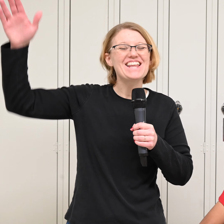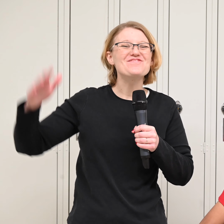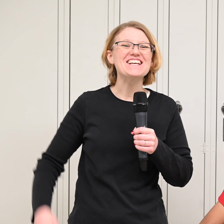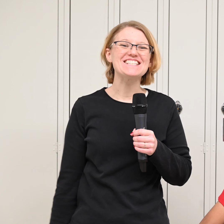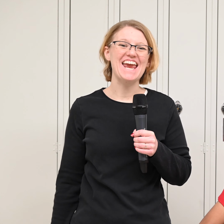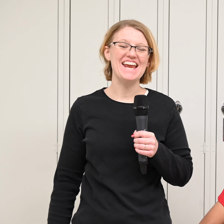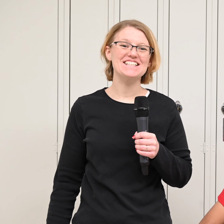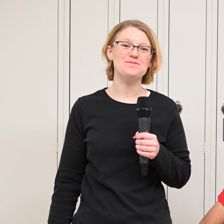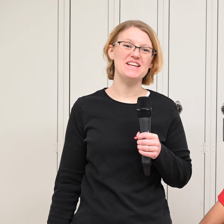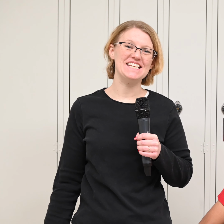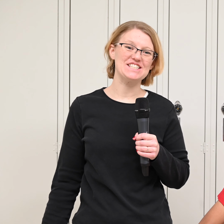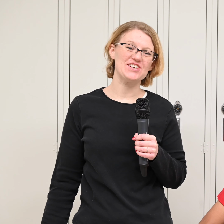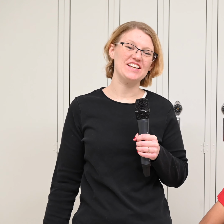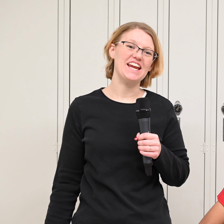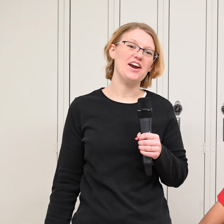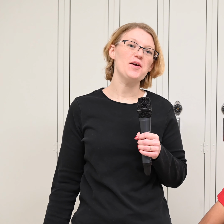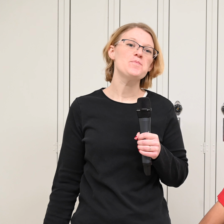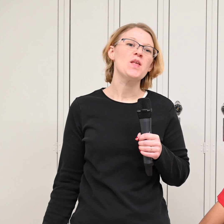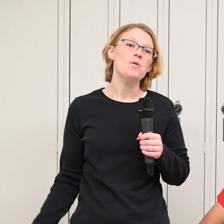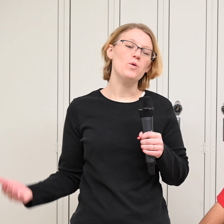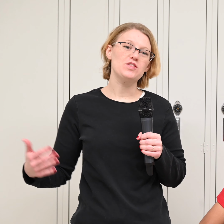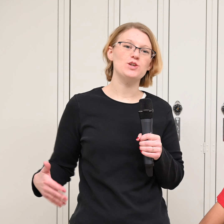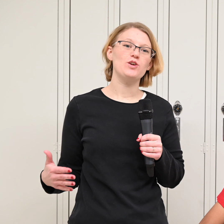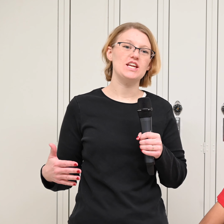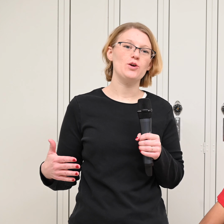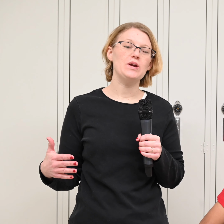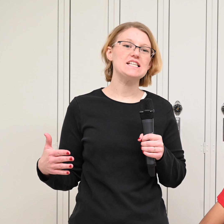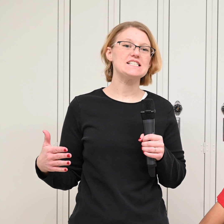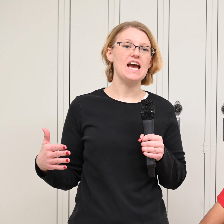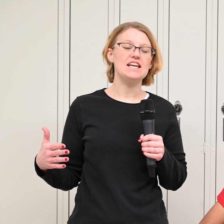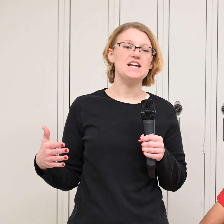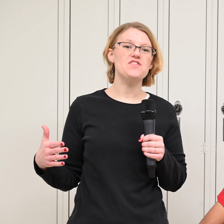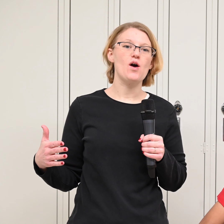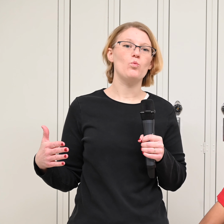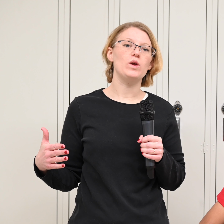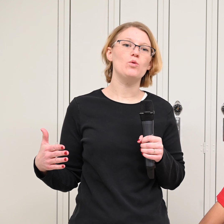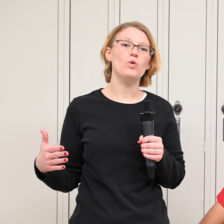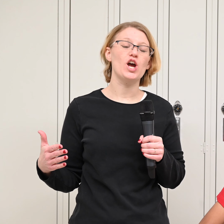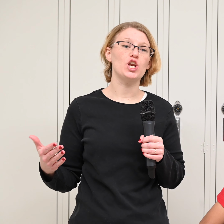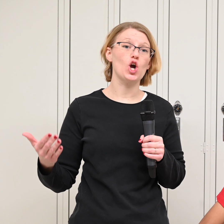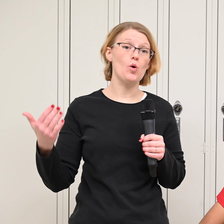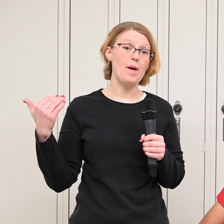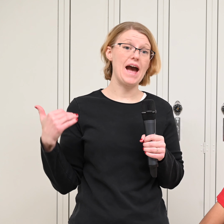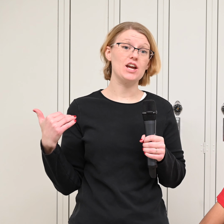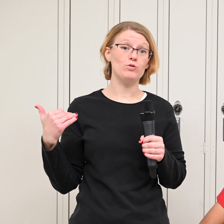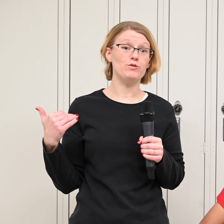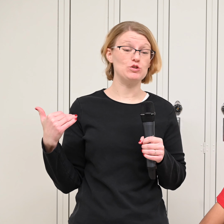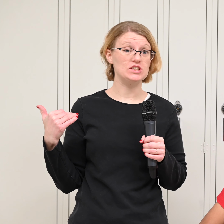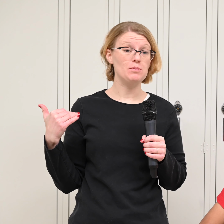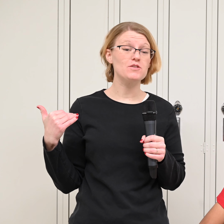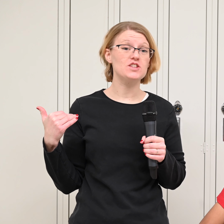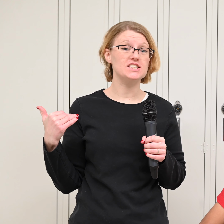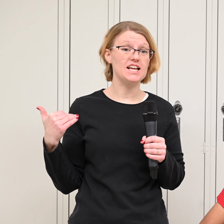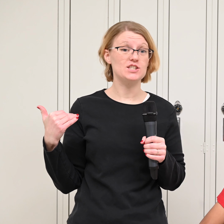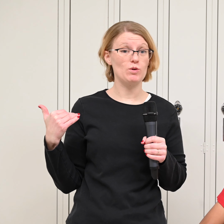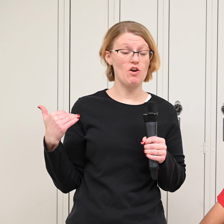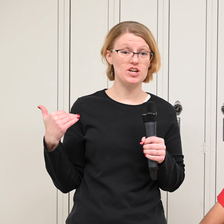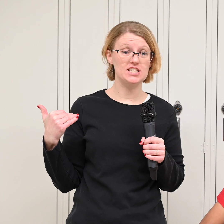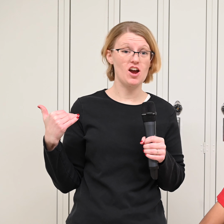Hello, Mustangs. Me and Israel here. With the new year, we decided that we would go back and review some of the signs that we've already taught